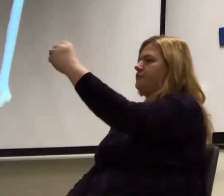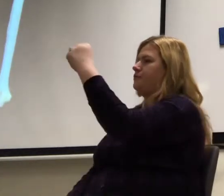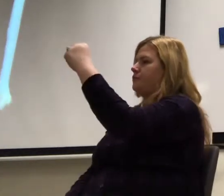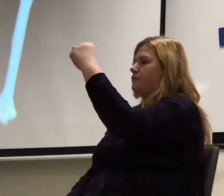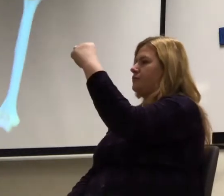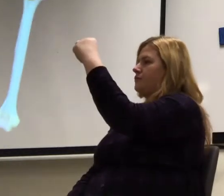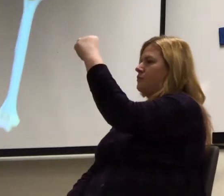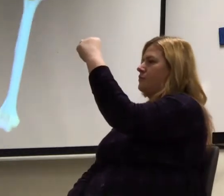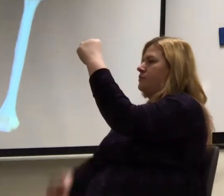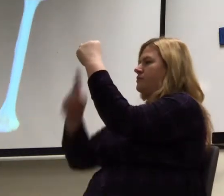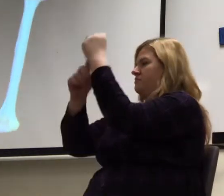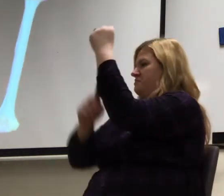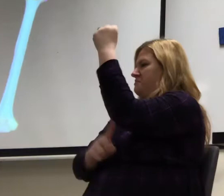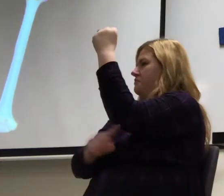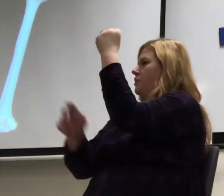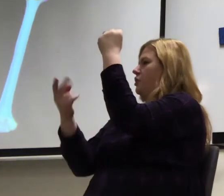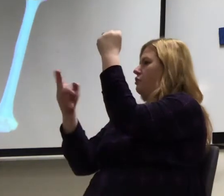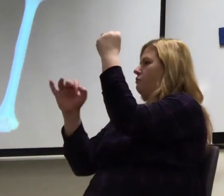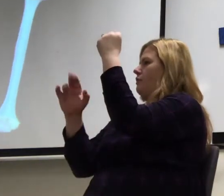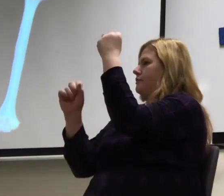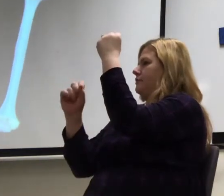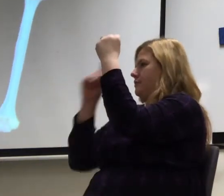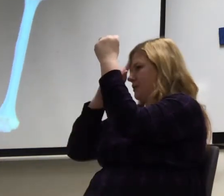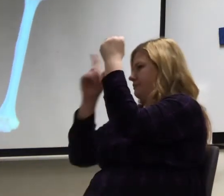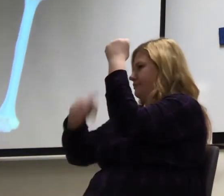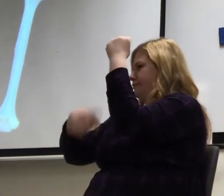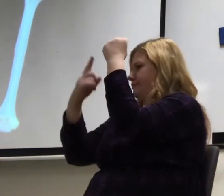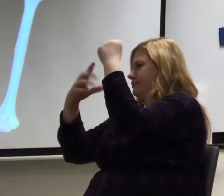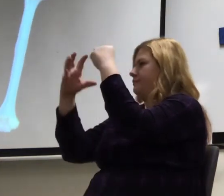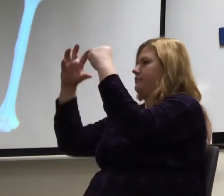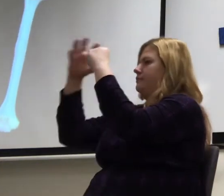There it is. The head of the humerus is in purple.